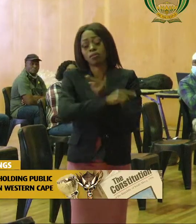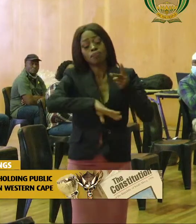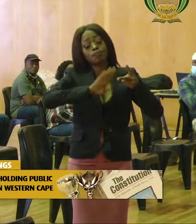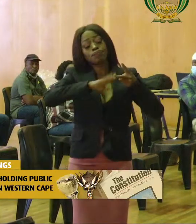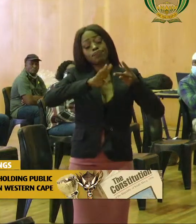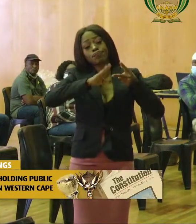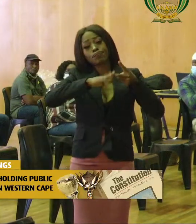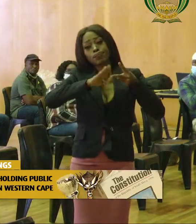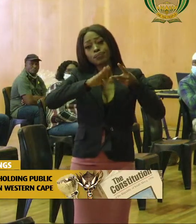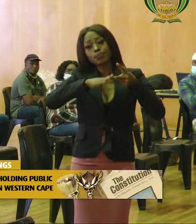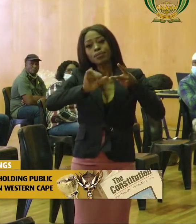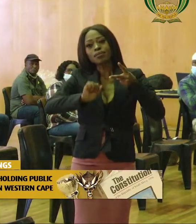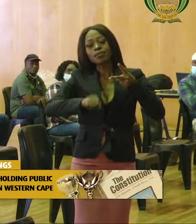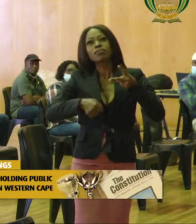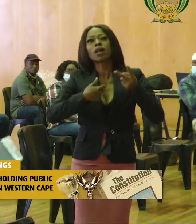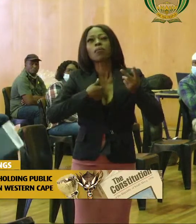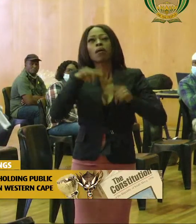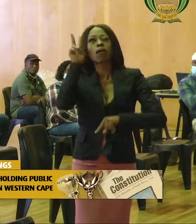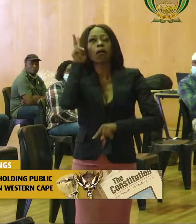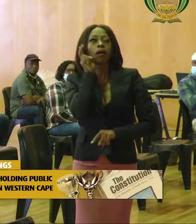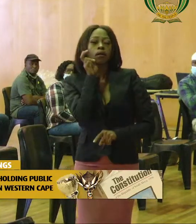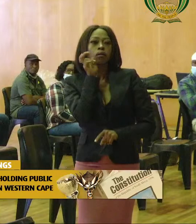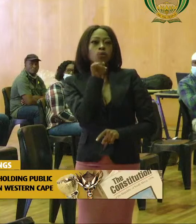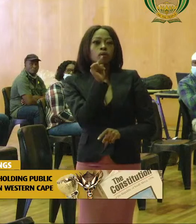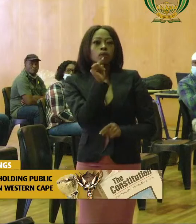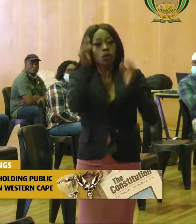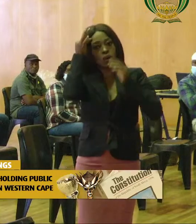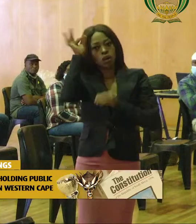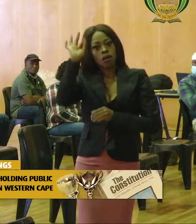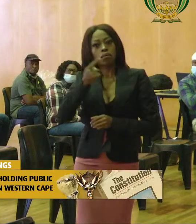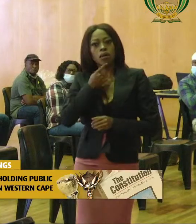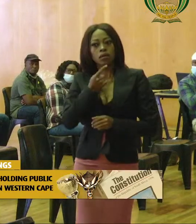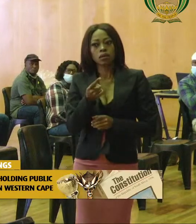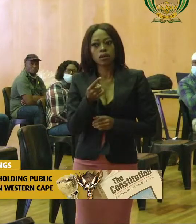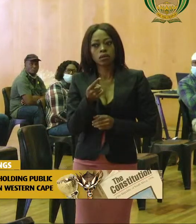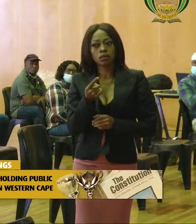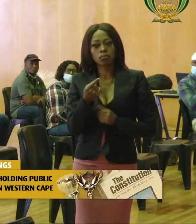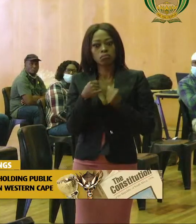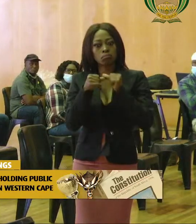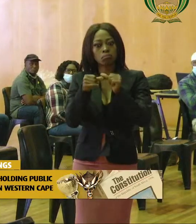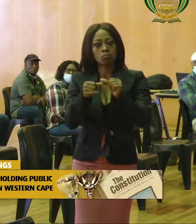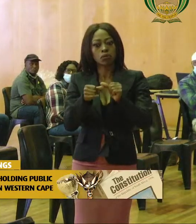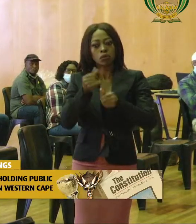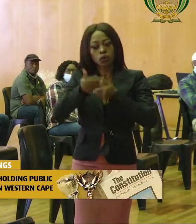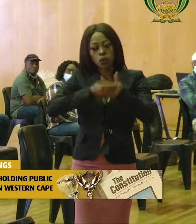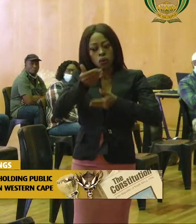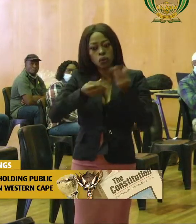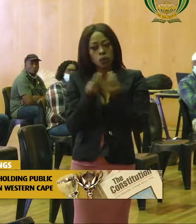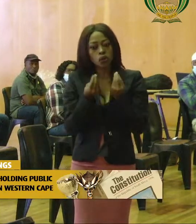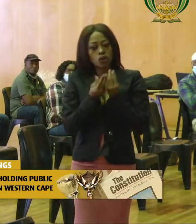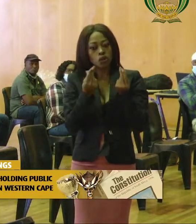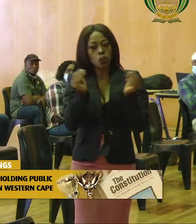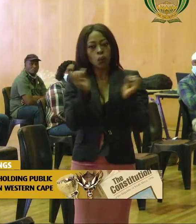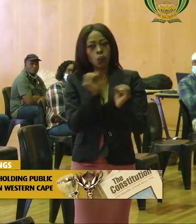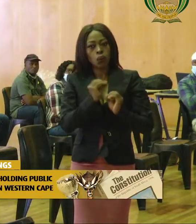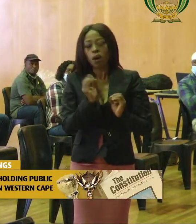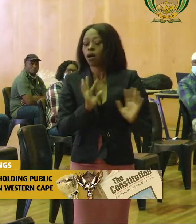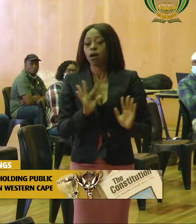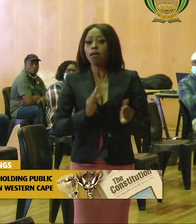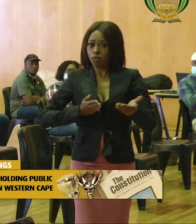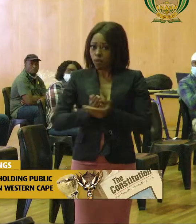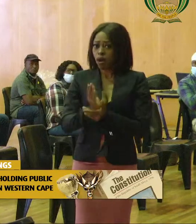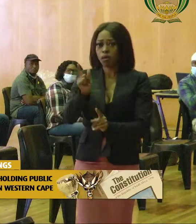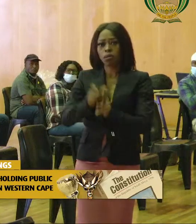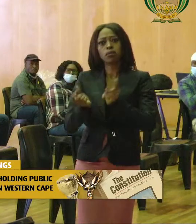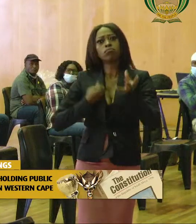Okwesibini ndiyeva uthi urhulumente akaqhubi kakuhle. Yes, lilungelo lakho umuntu ayithethe loo